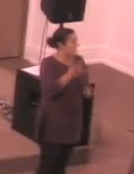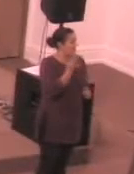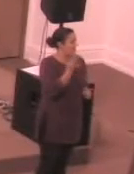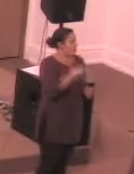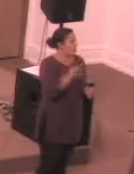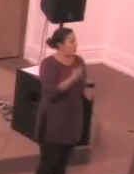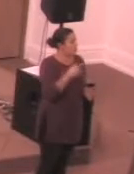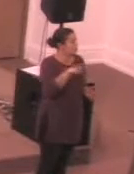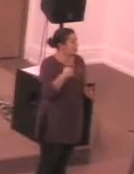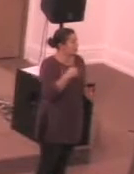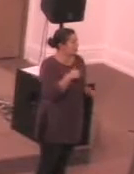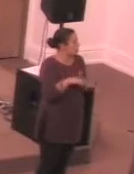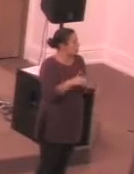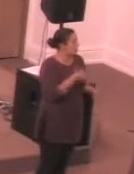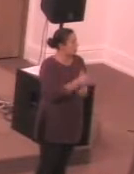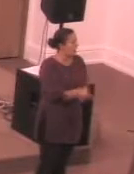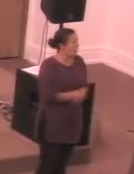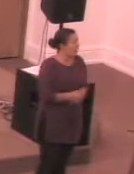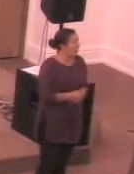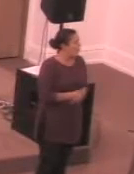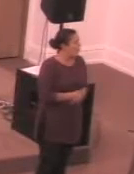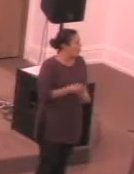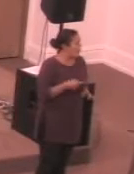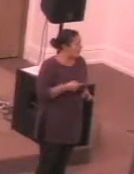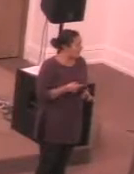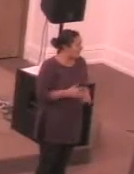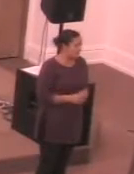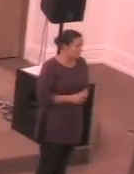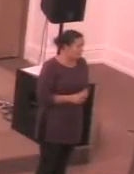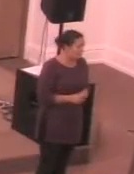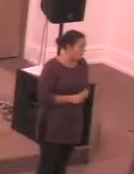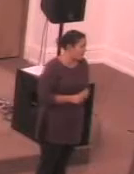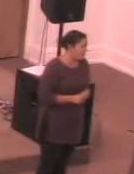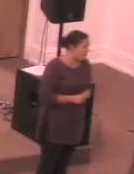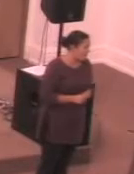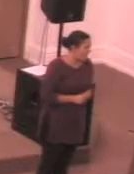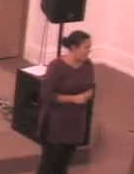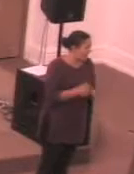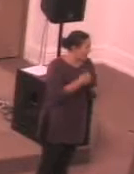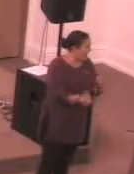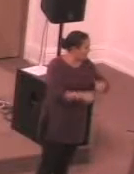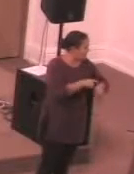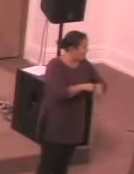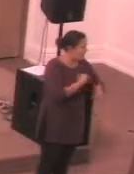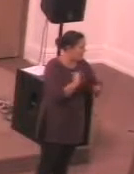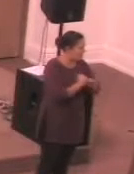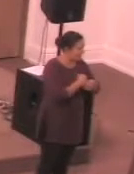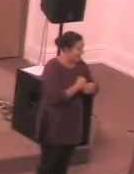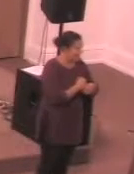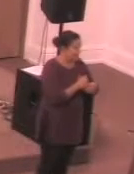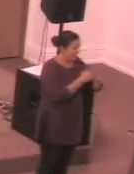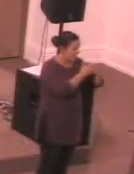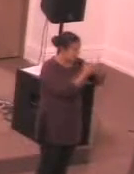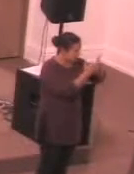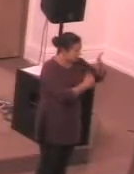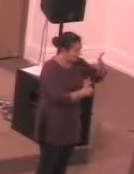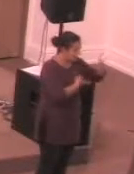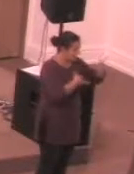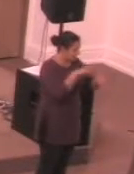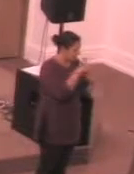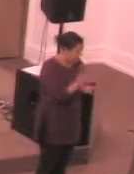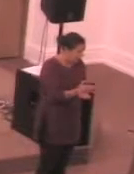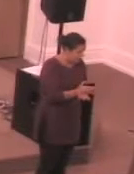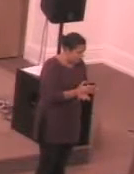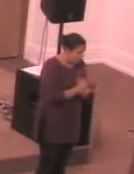it? Okay. That's not it. And I always, every time I have to come up with a list, I have to stop, I have to drop and roll